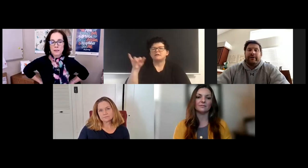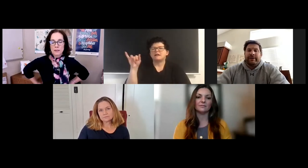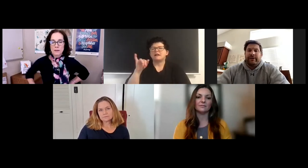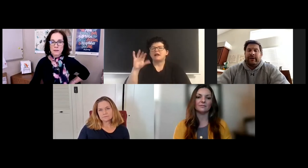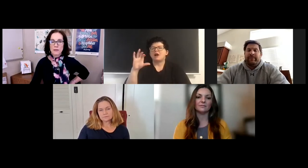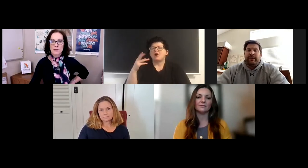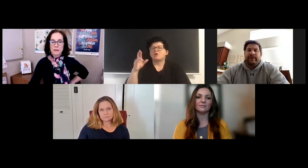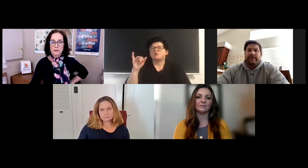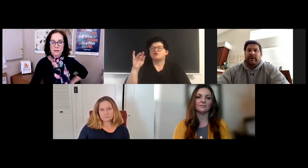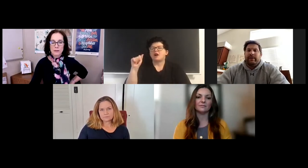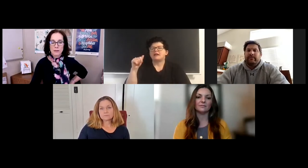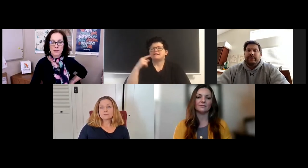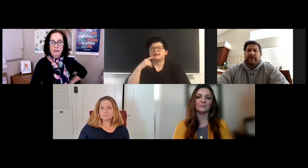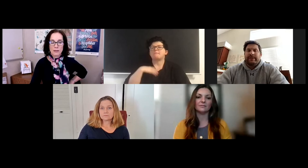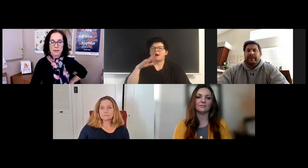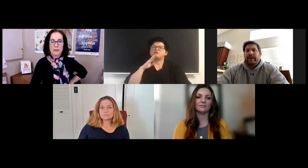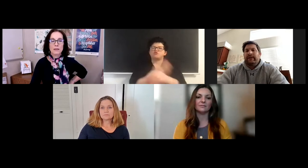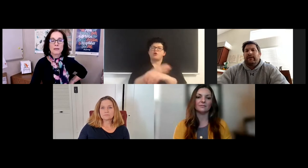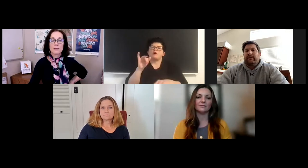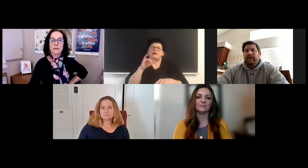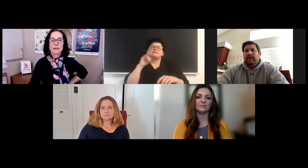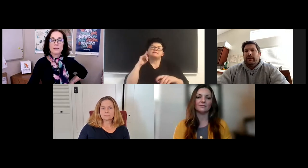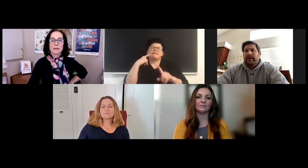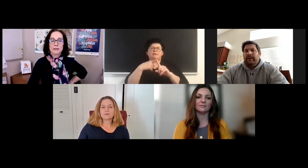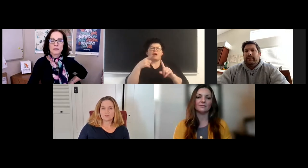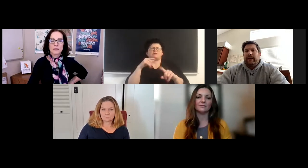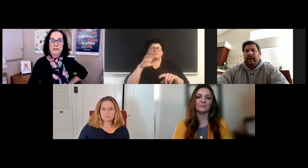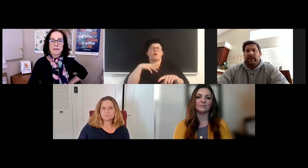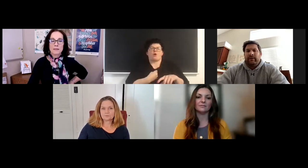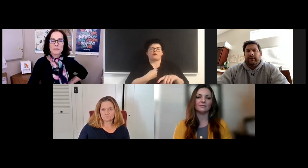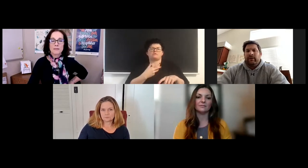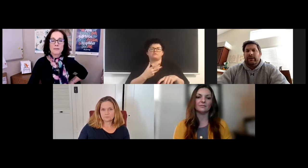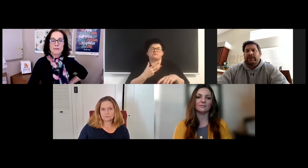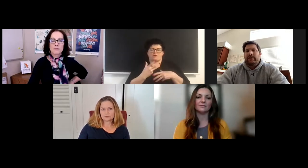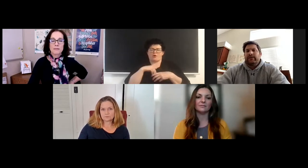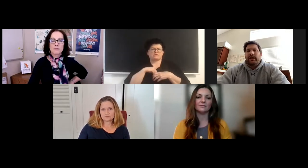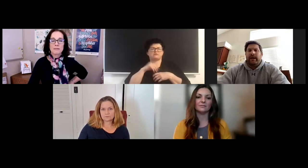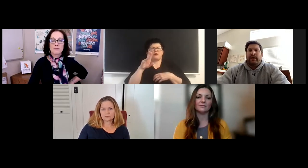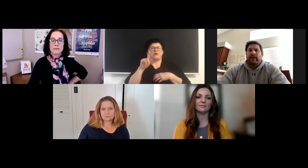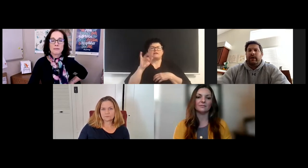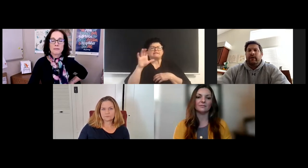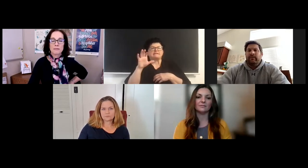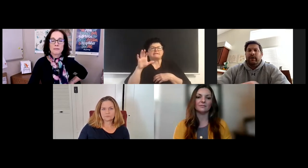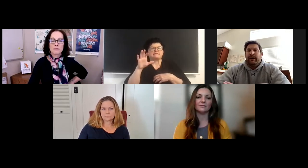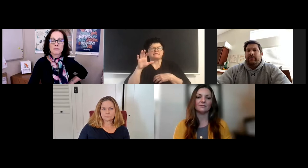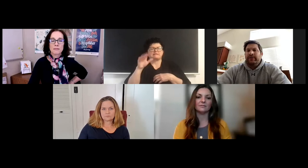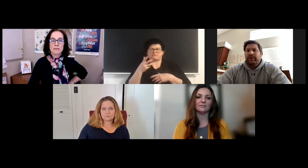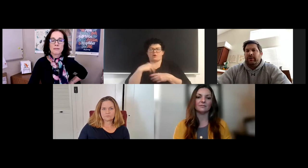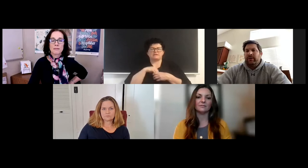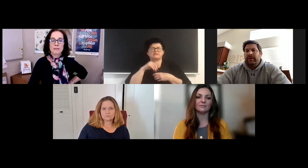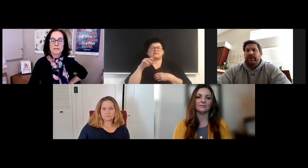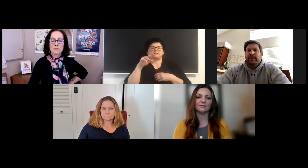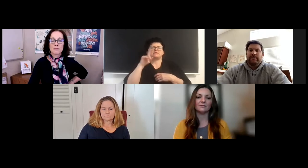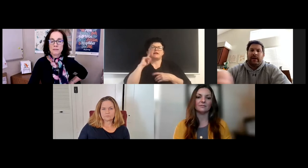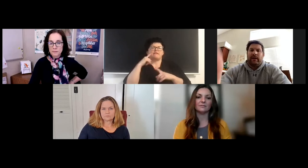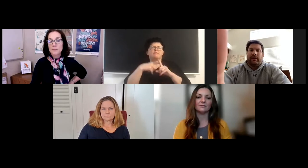my daughter's also deaf plus. She's autistic and deaf. And there was a question in the chat about children